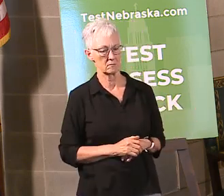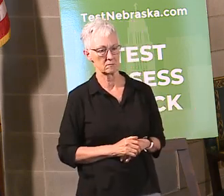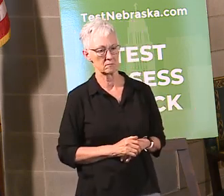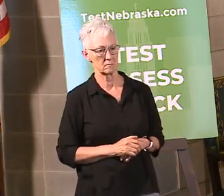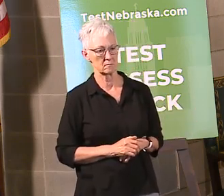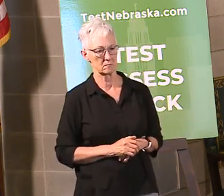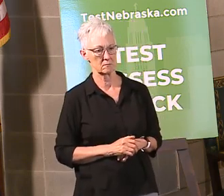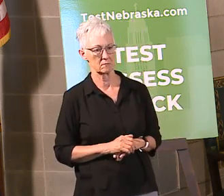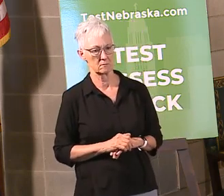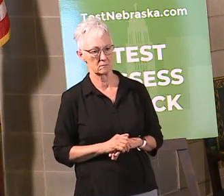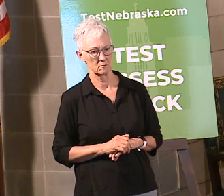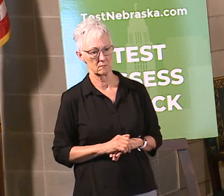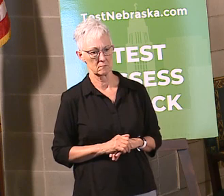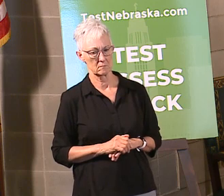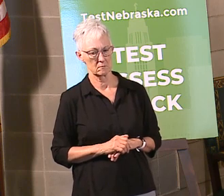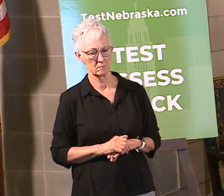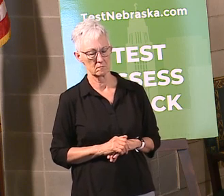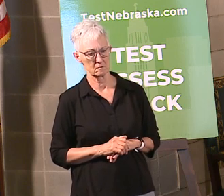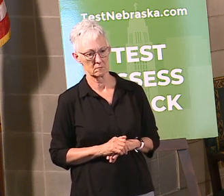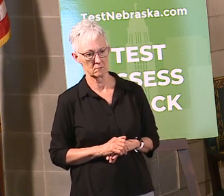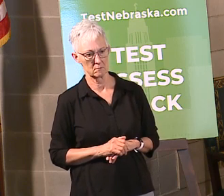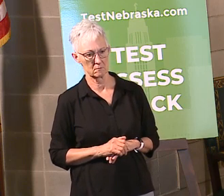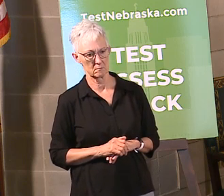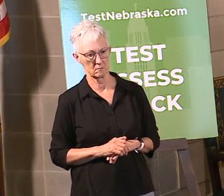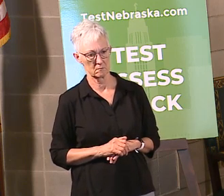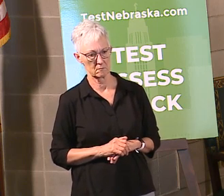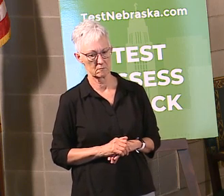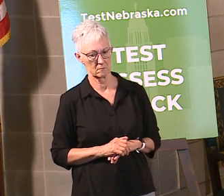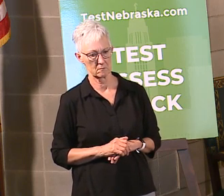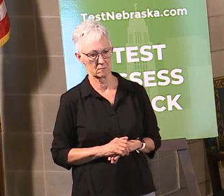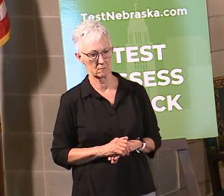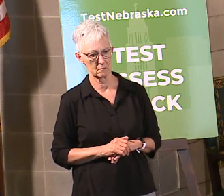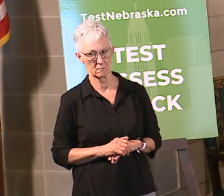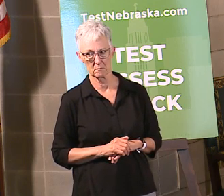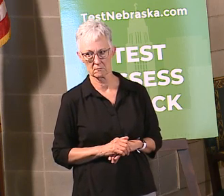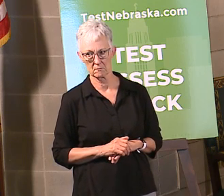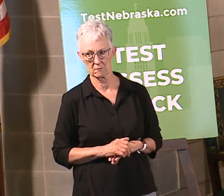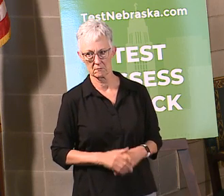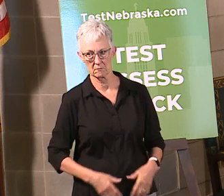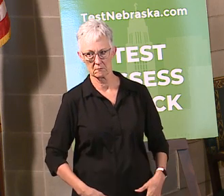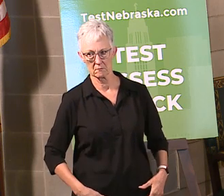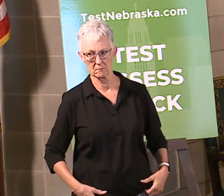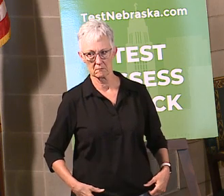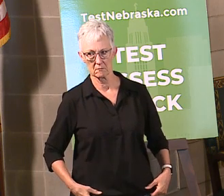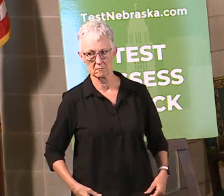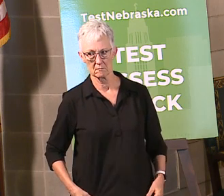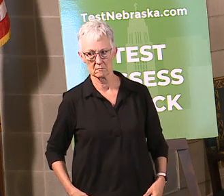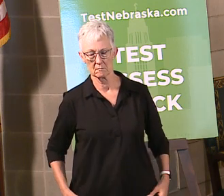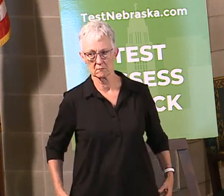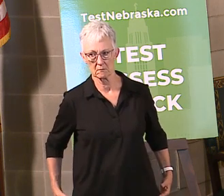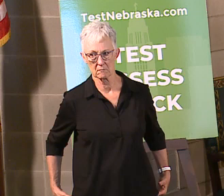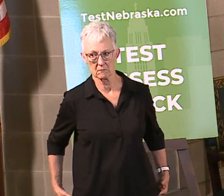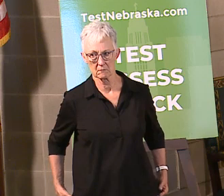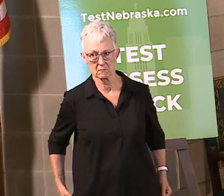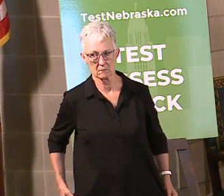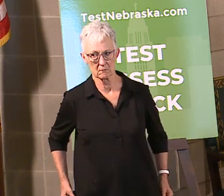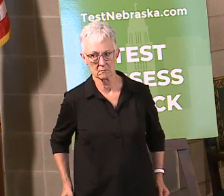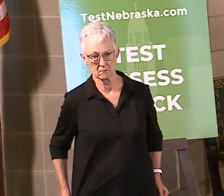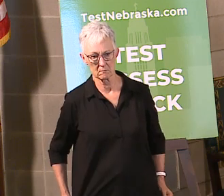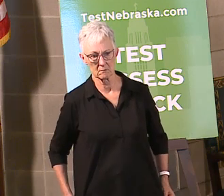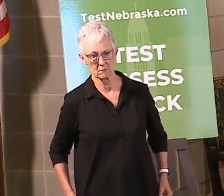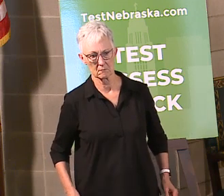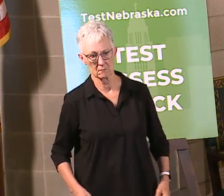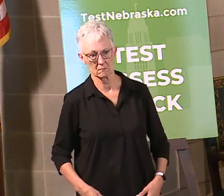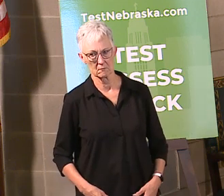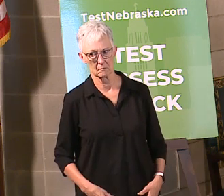said he's having trouble getting his test results. Apparently it's been delayed like 5 days. He called the call center